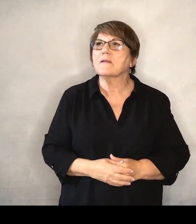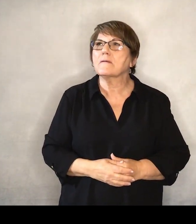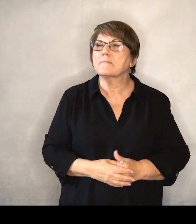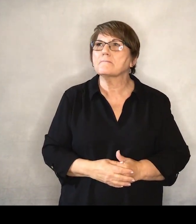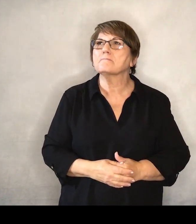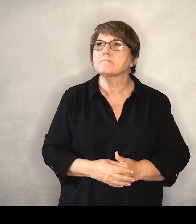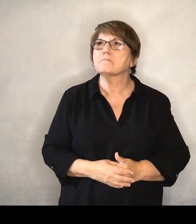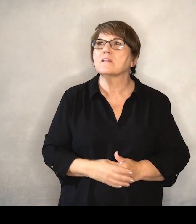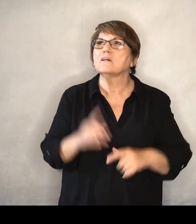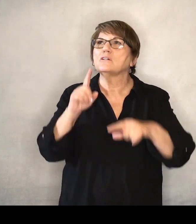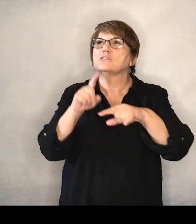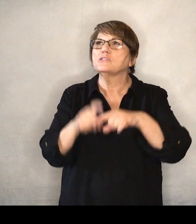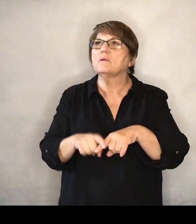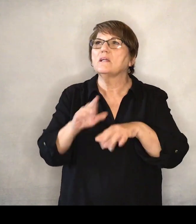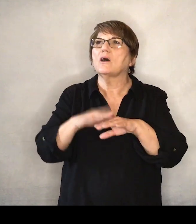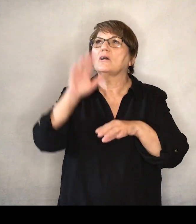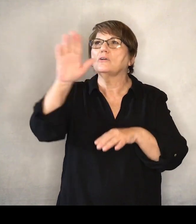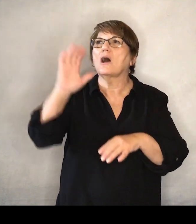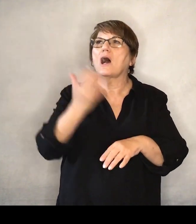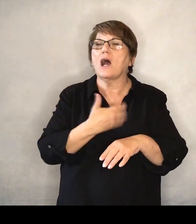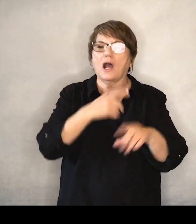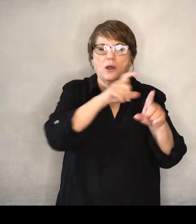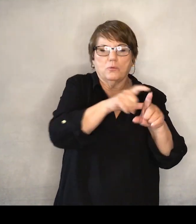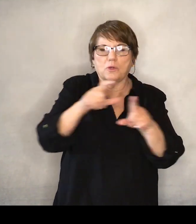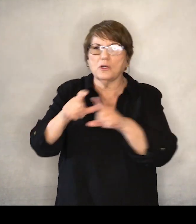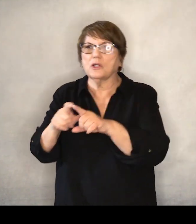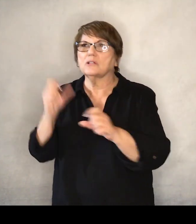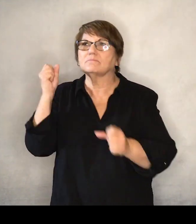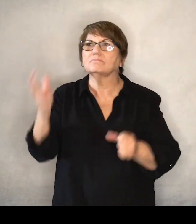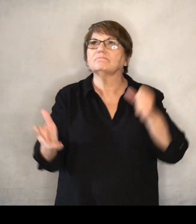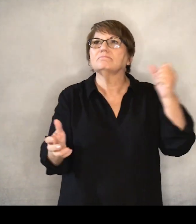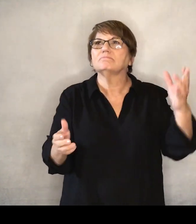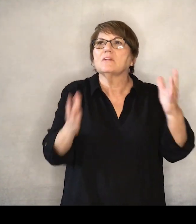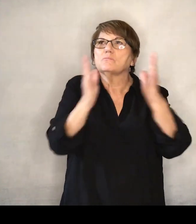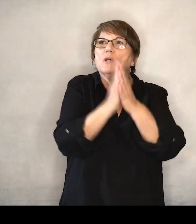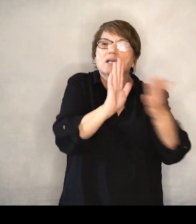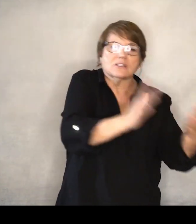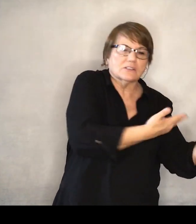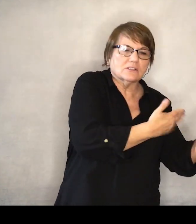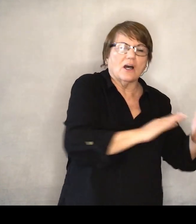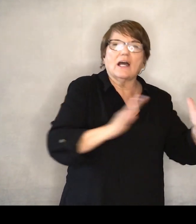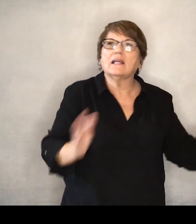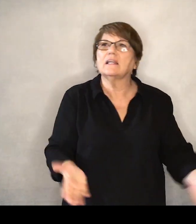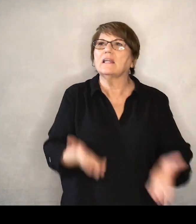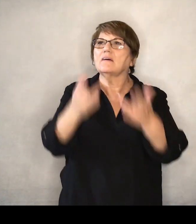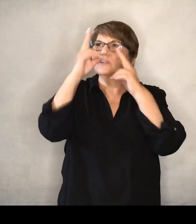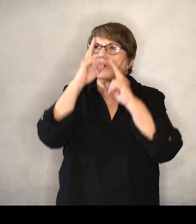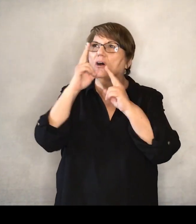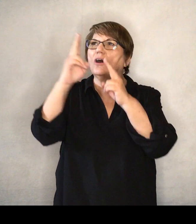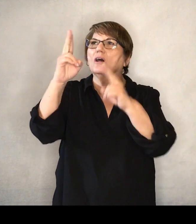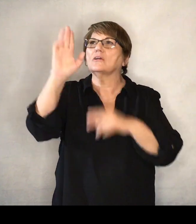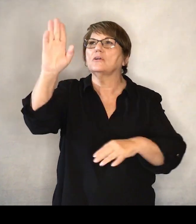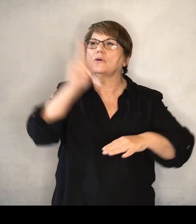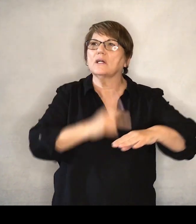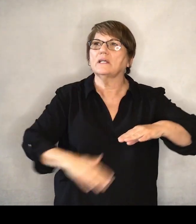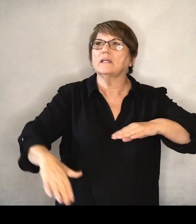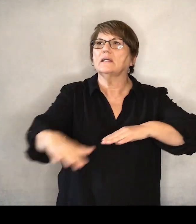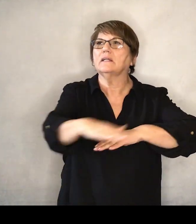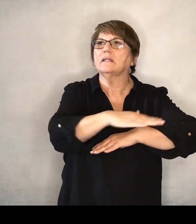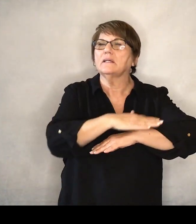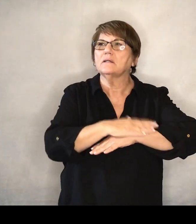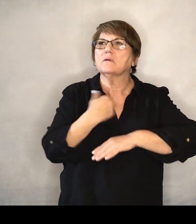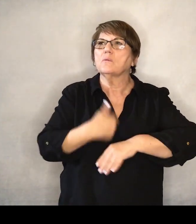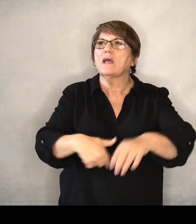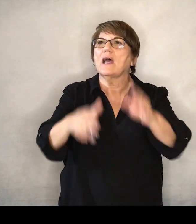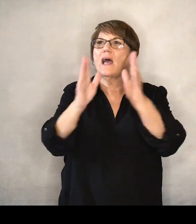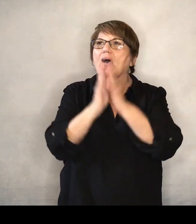that our words, our prayers, and our song may be lifted to glorify the kingdom. We